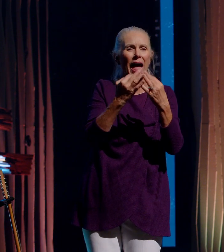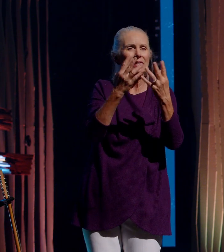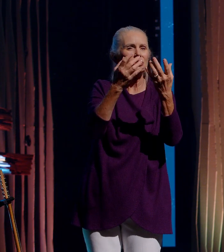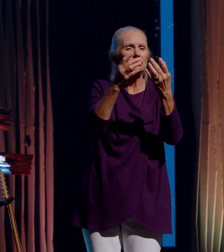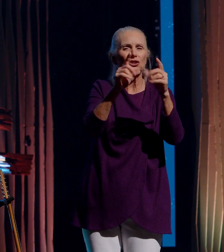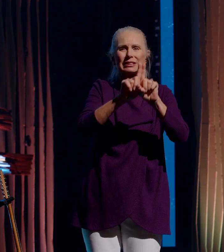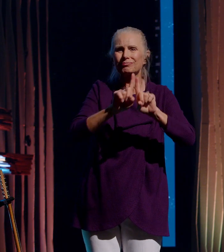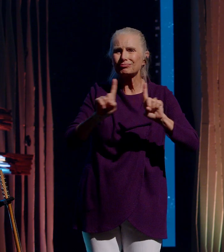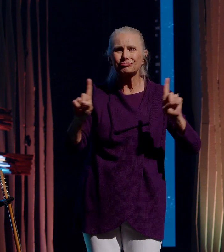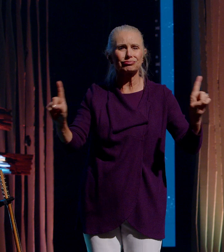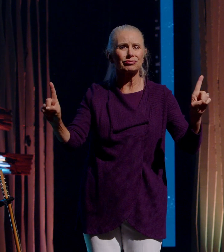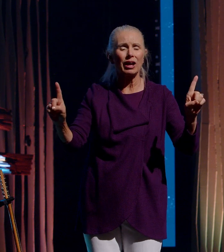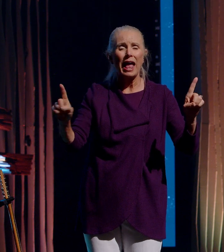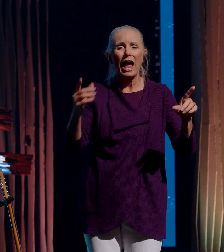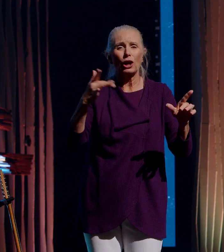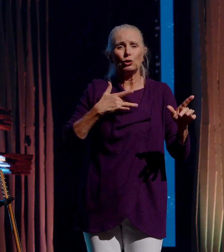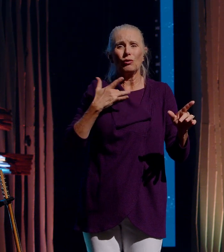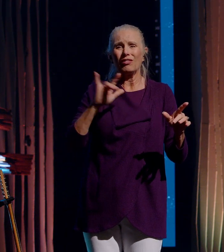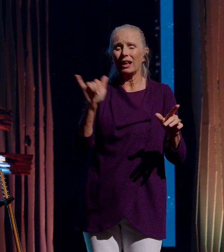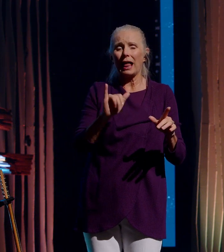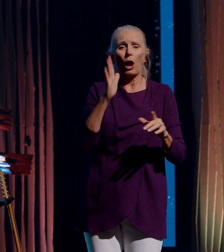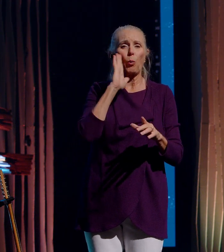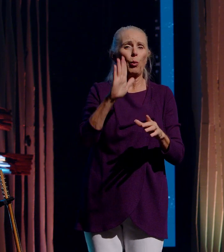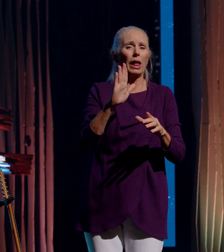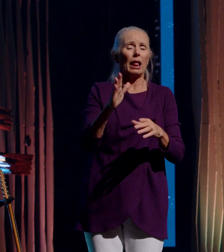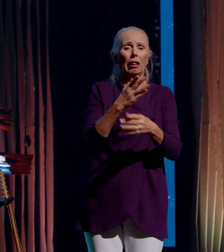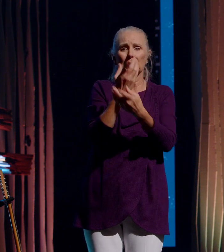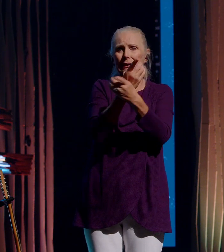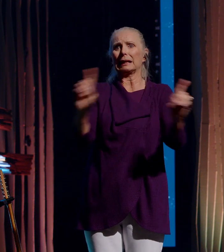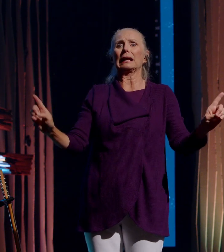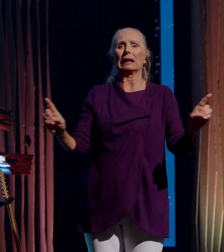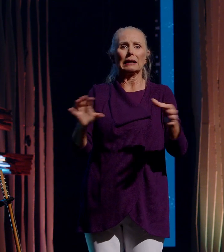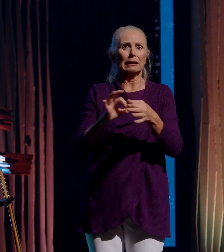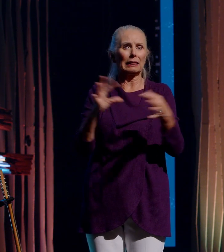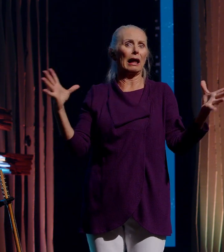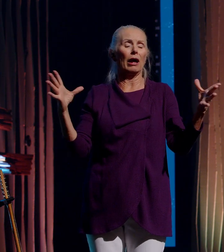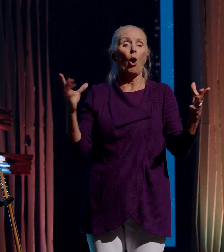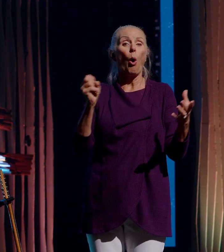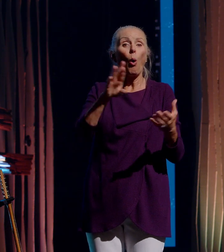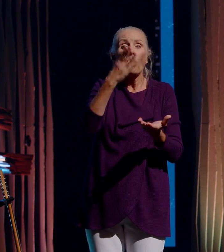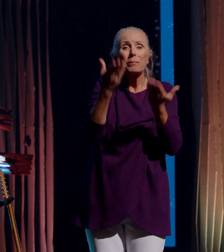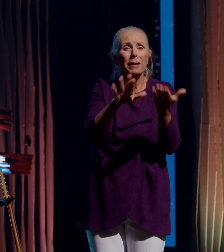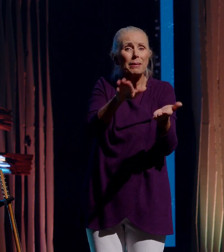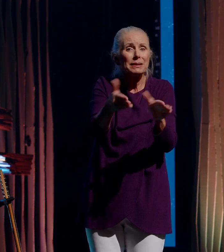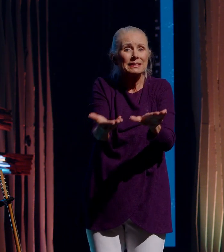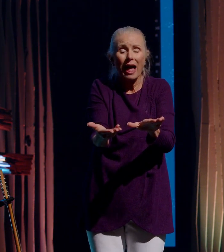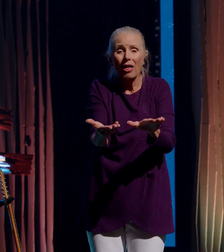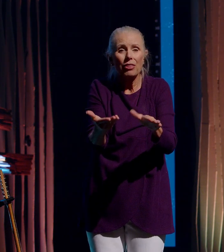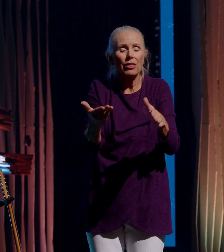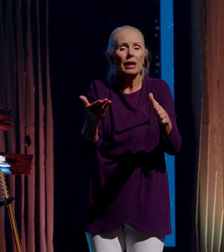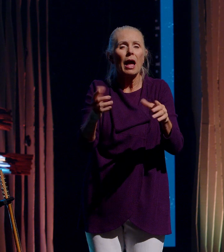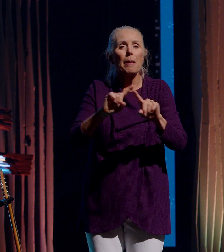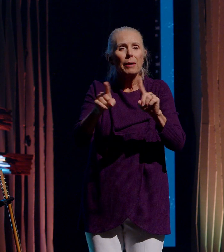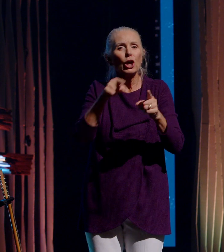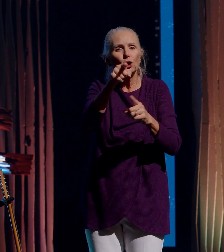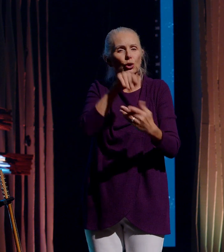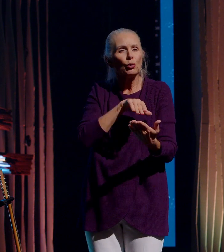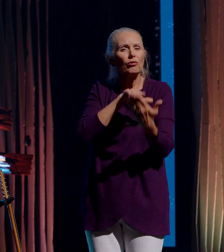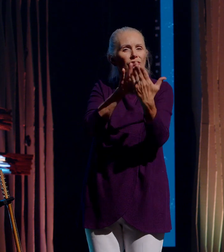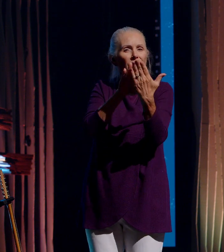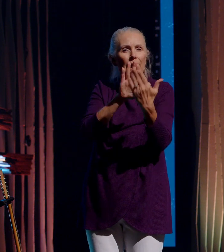going to fall apart completely, or even like the psalmist, maybe it's death itself. And as you face